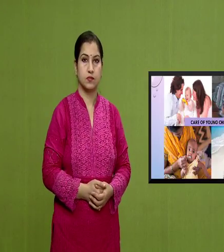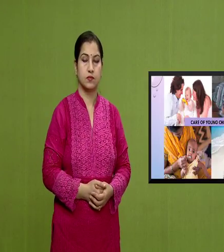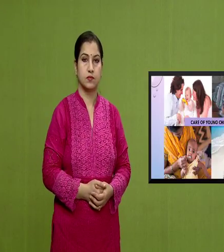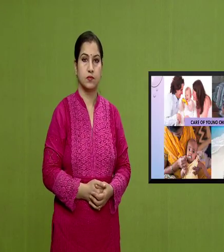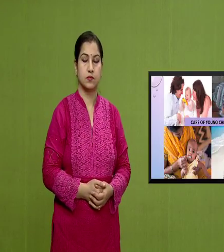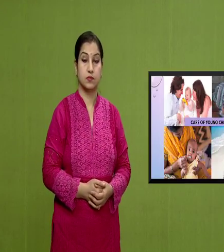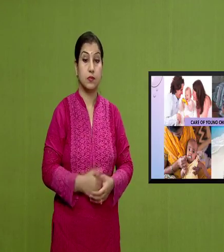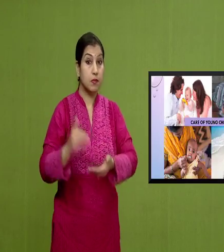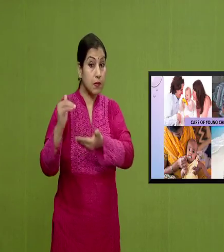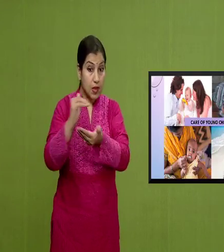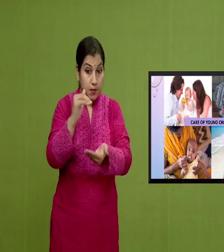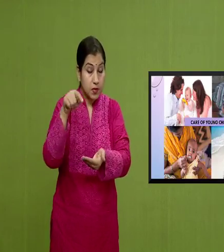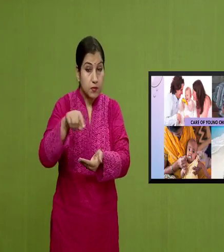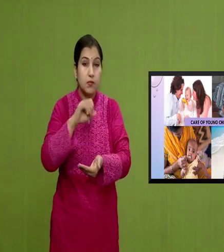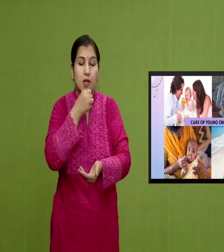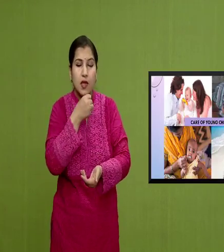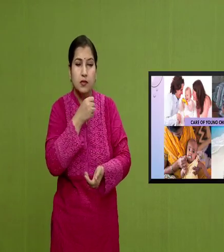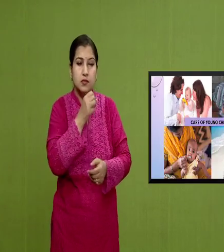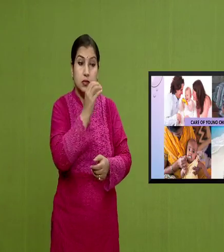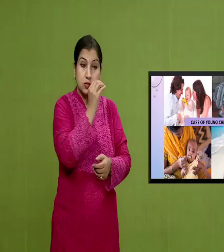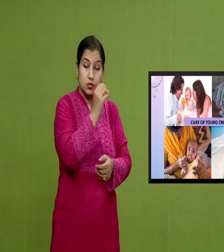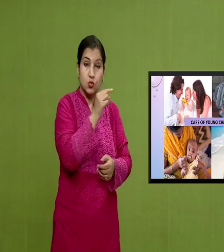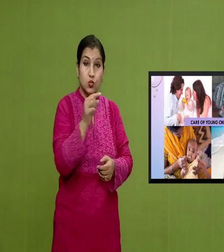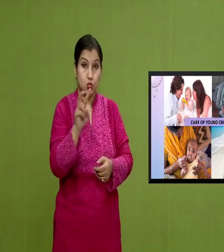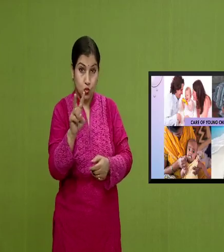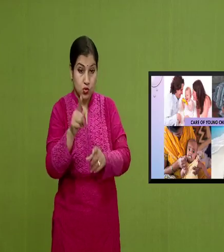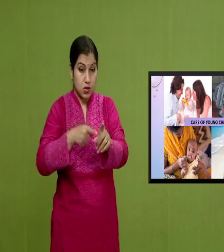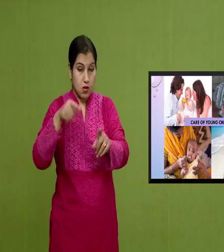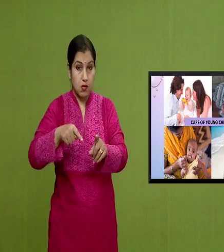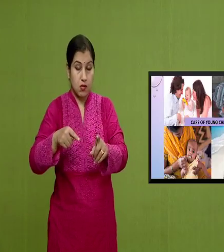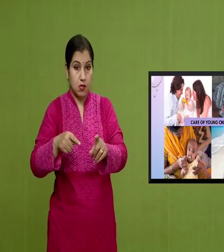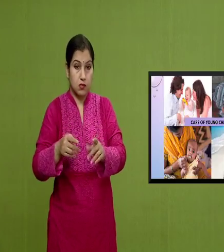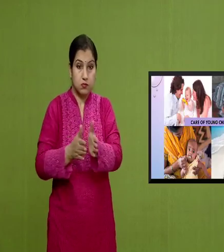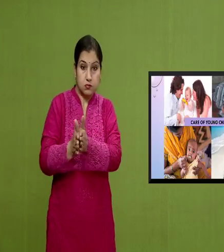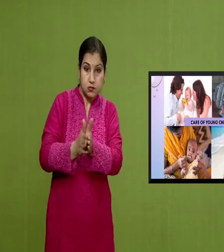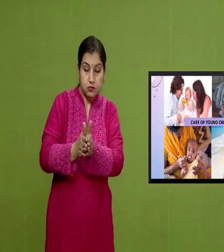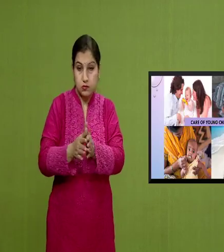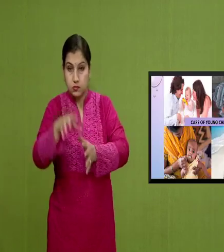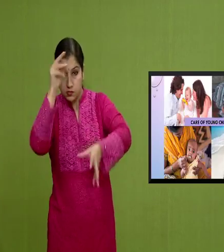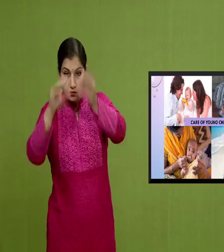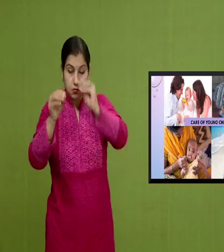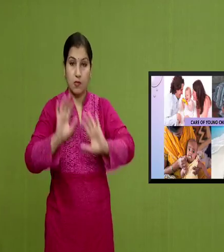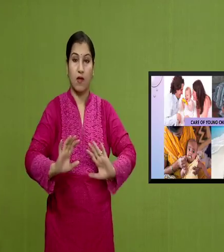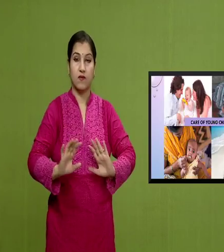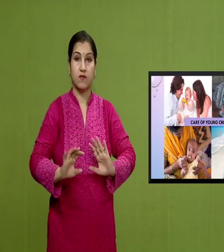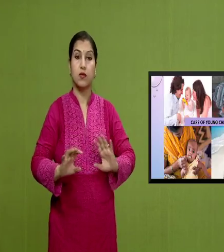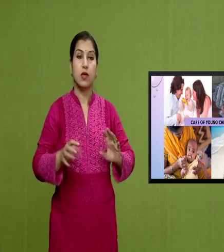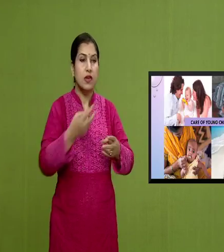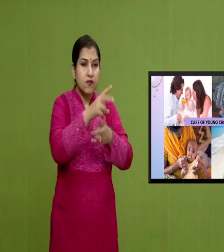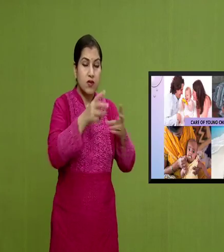Infants up to 2 years are actively engaged in solitary game play.